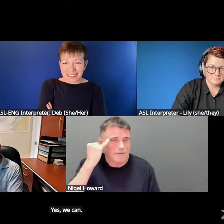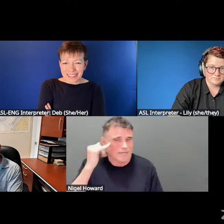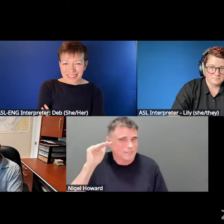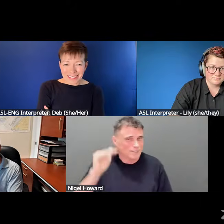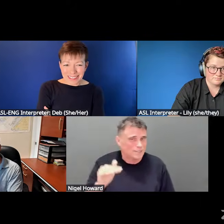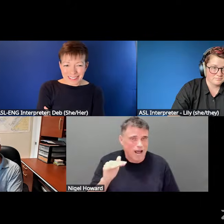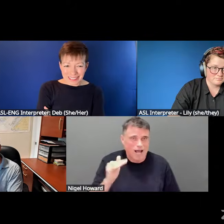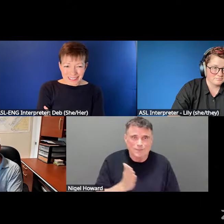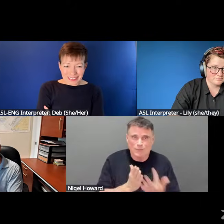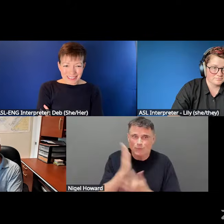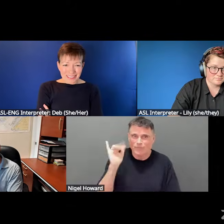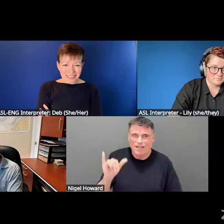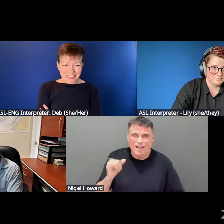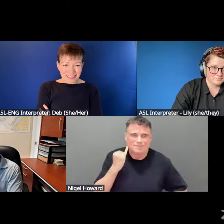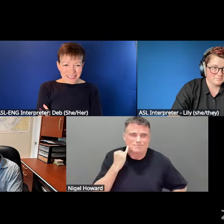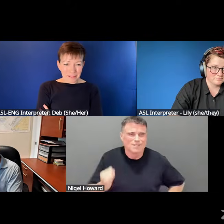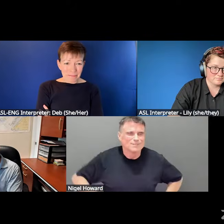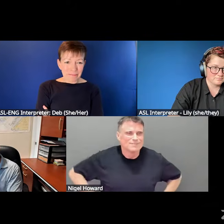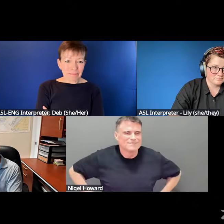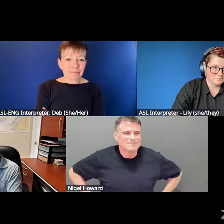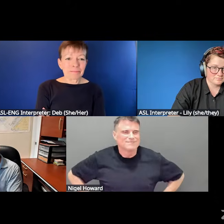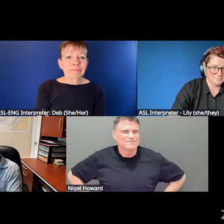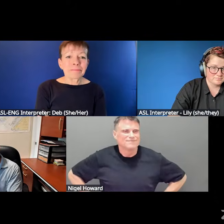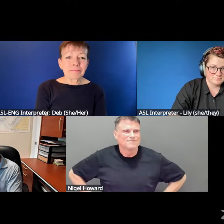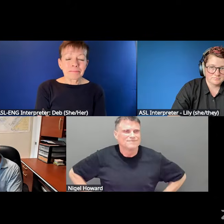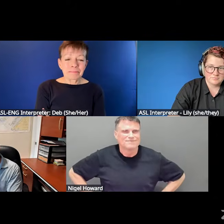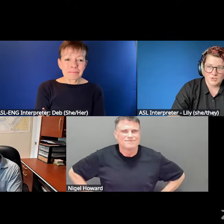Yes, we can hear you.